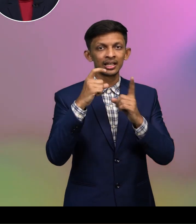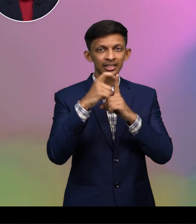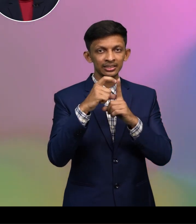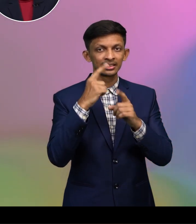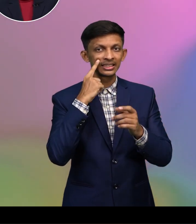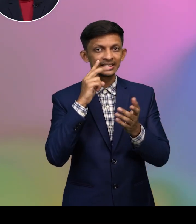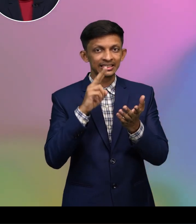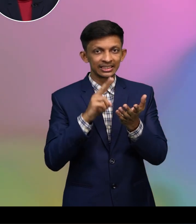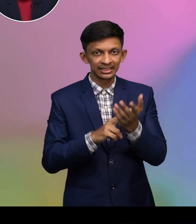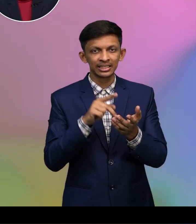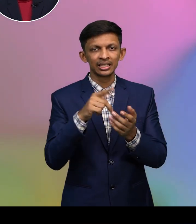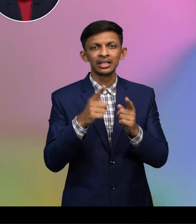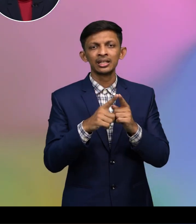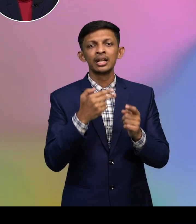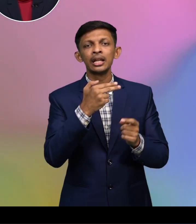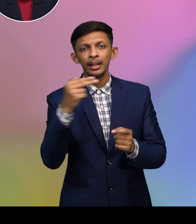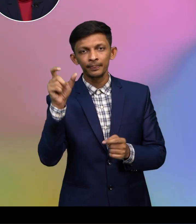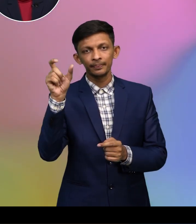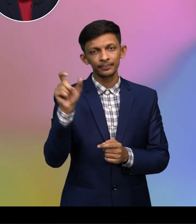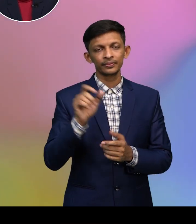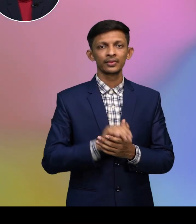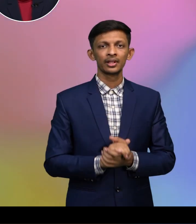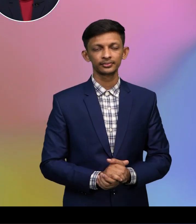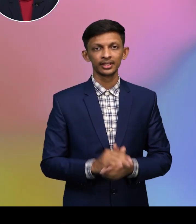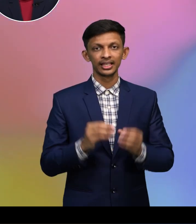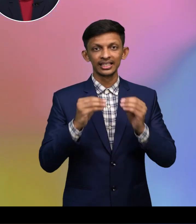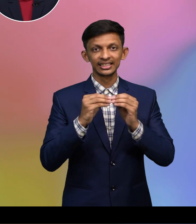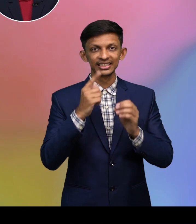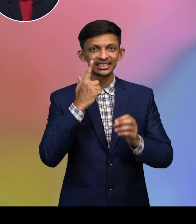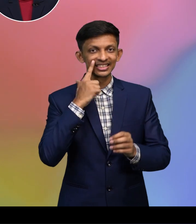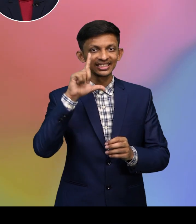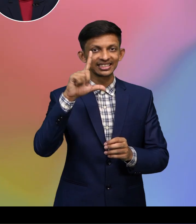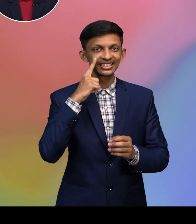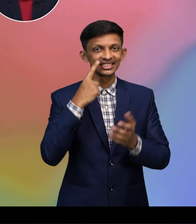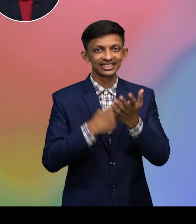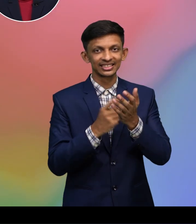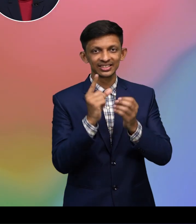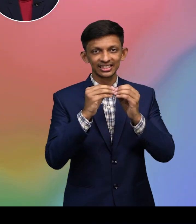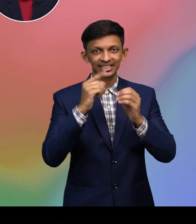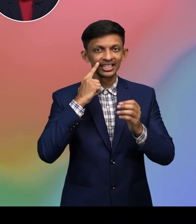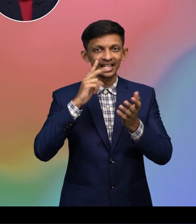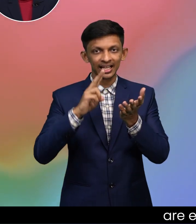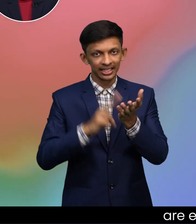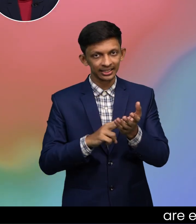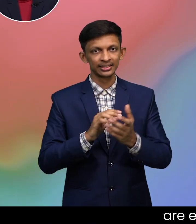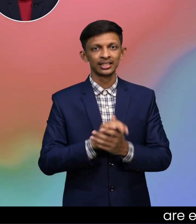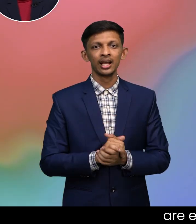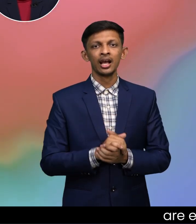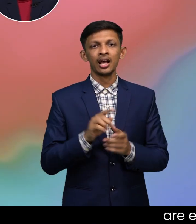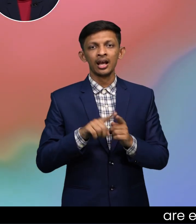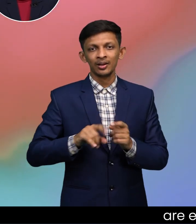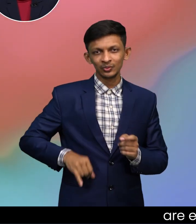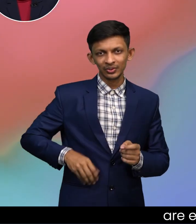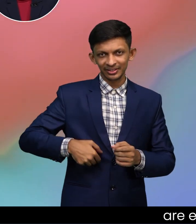These are metabolic wastes of hemoglobin of dead RBCs.